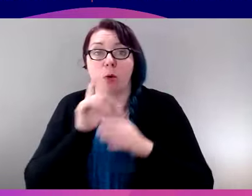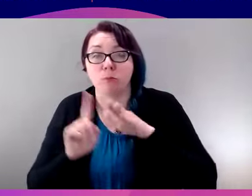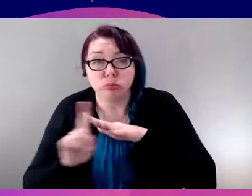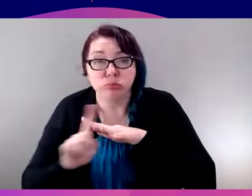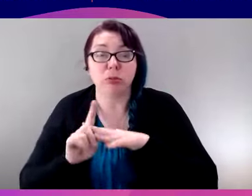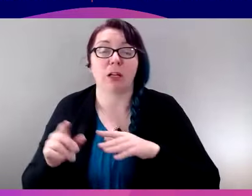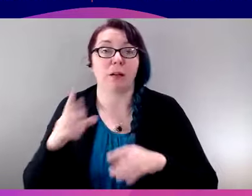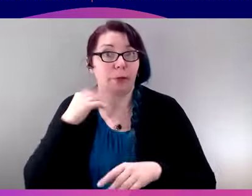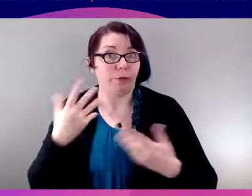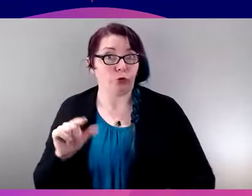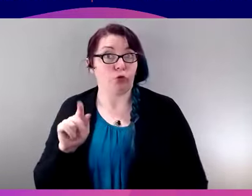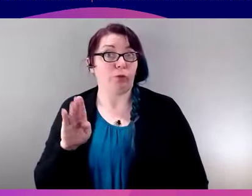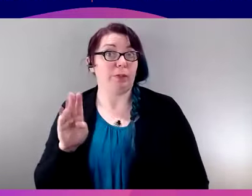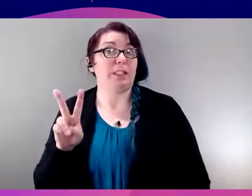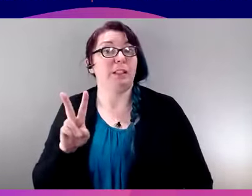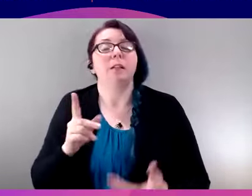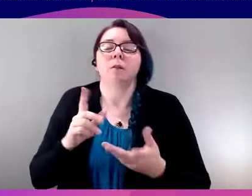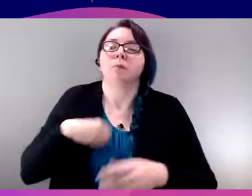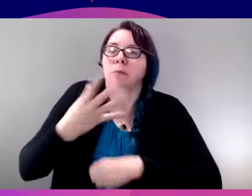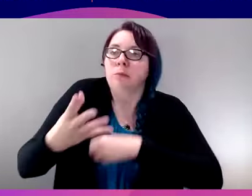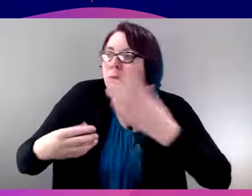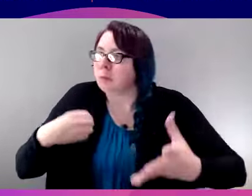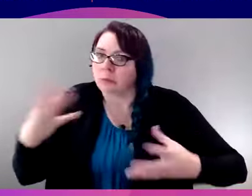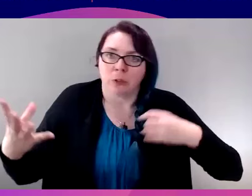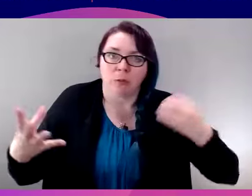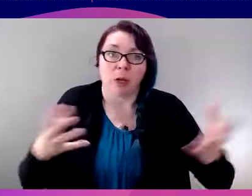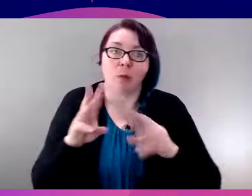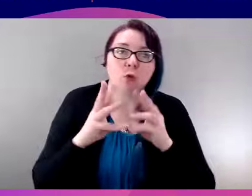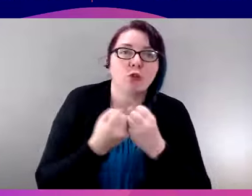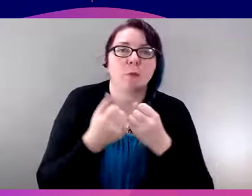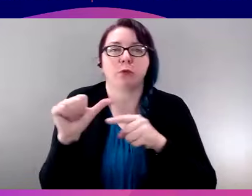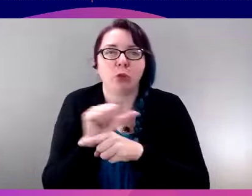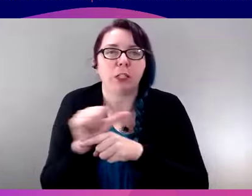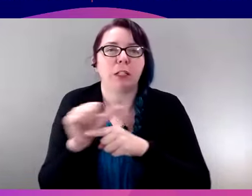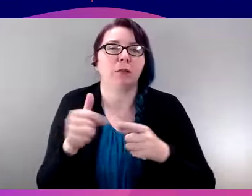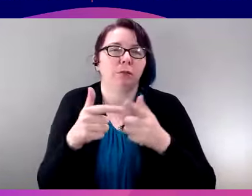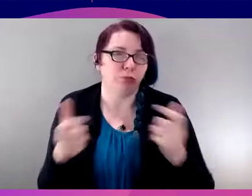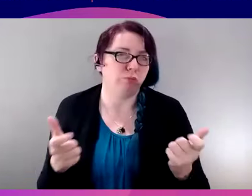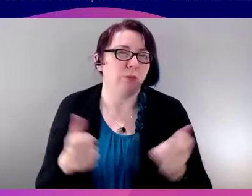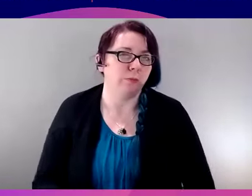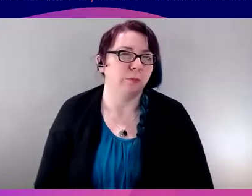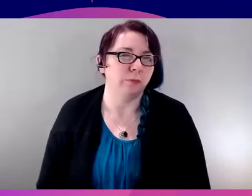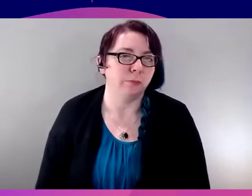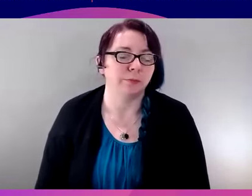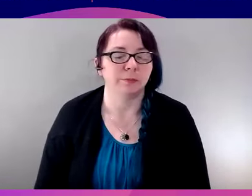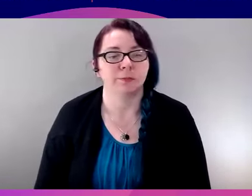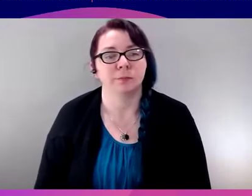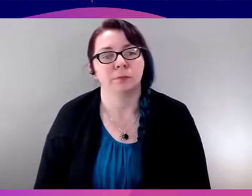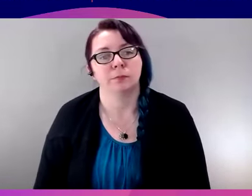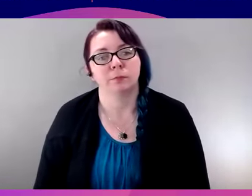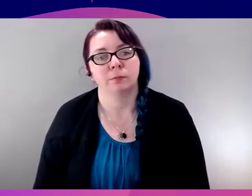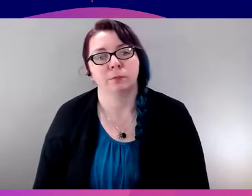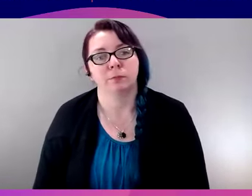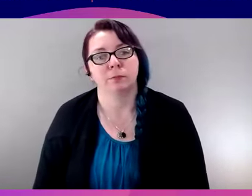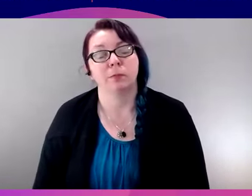and through regional workshops. So we'll start to discuss the process of the